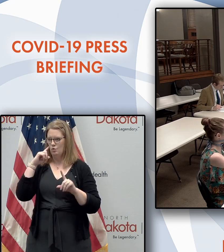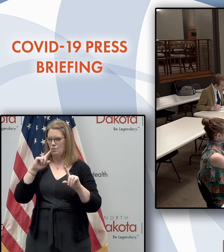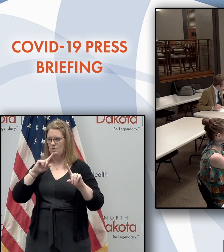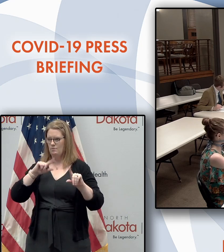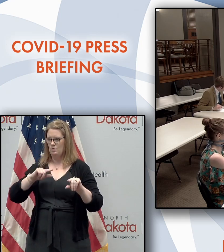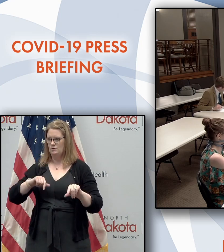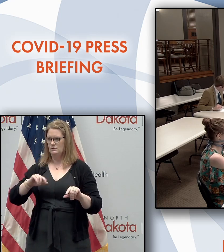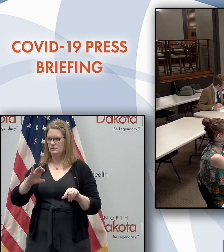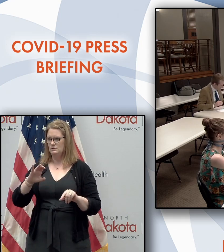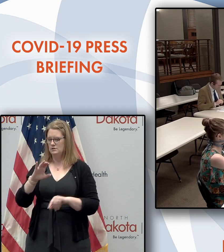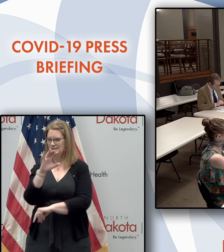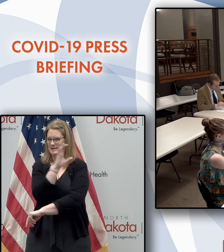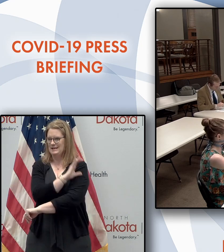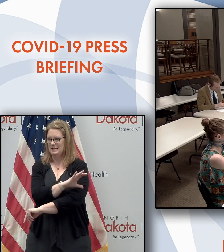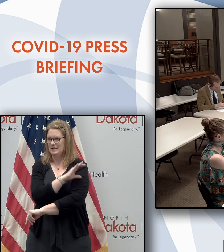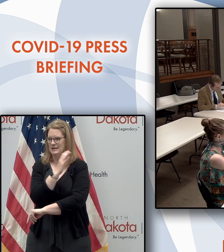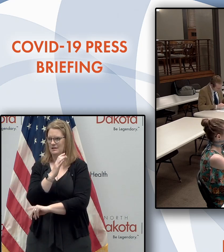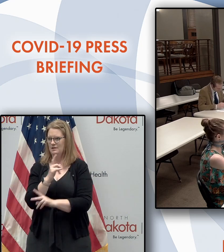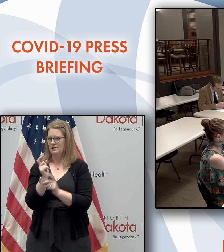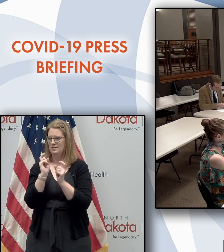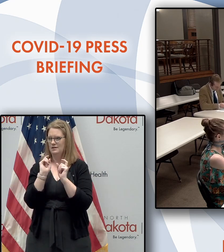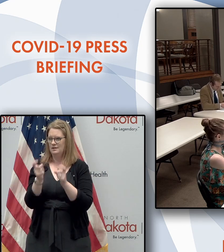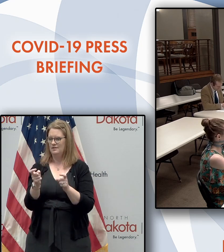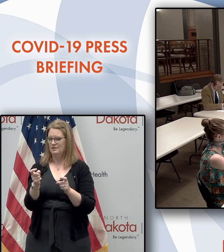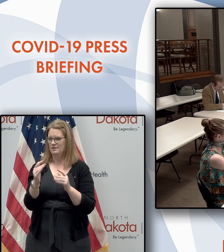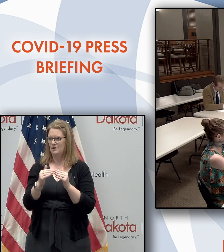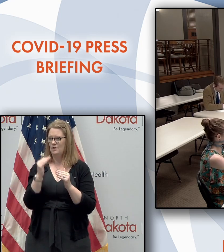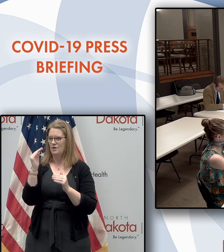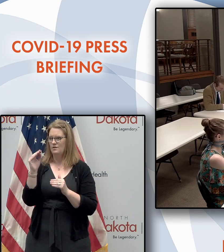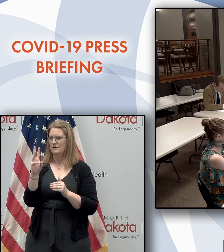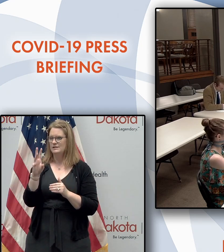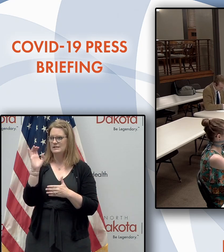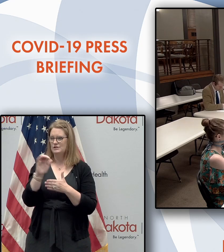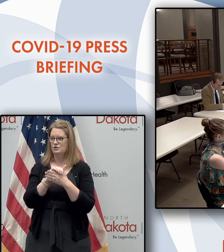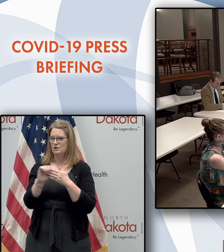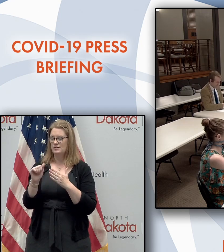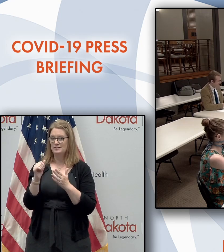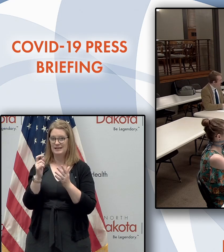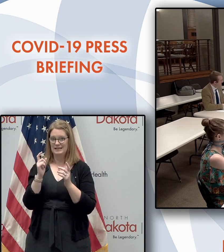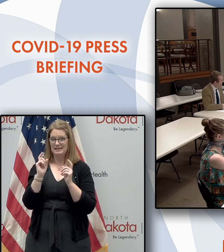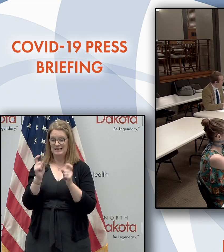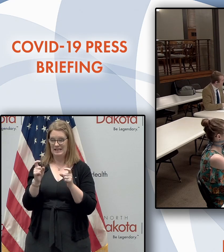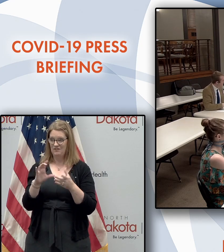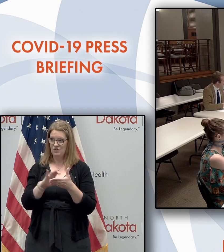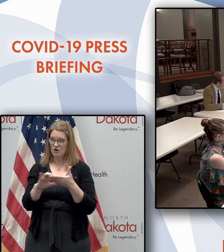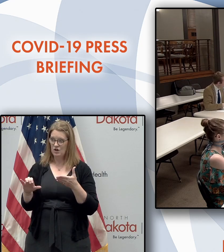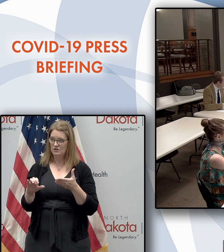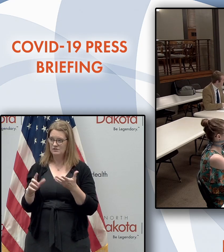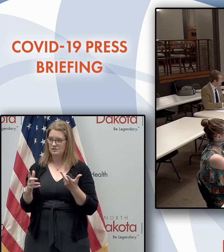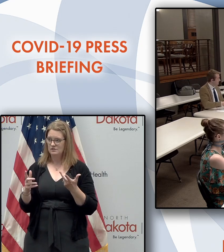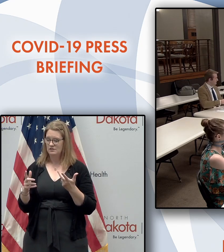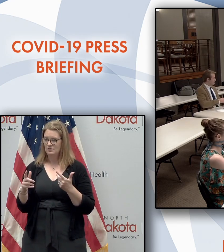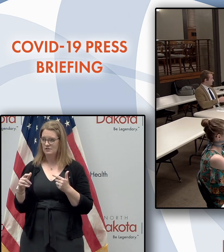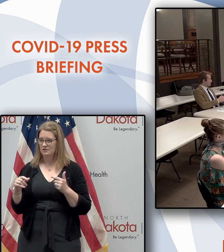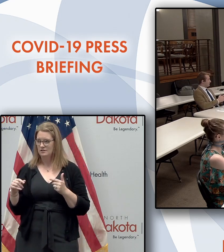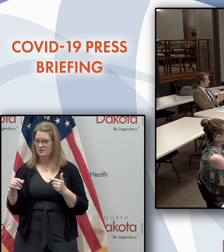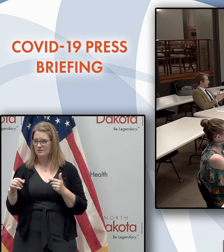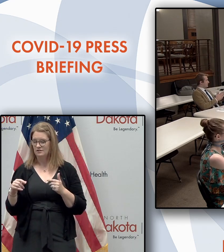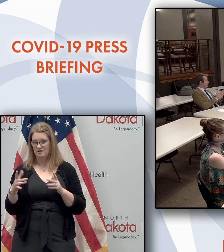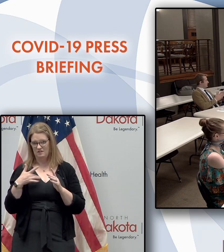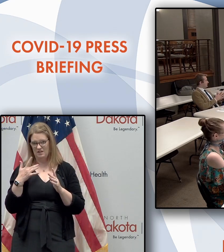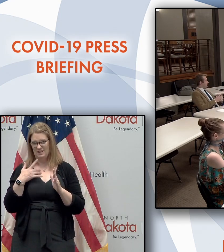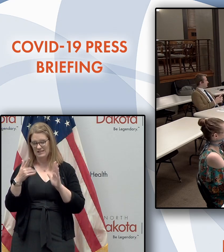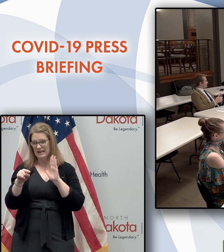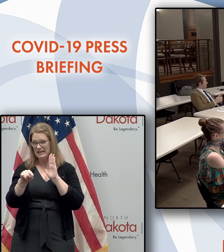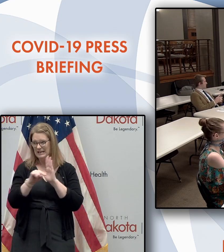the clinic incentivized the event by giving out over $600 in gift cards. Do you feel this hinders the testing numbers, given the way North